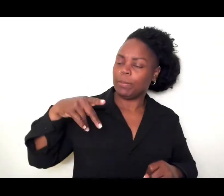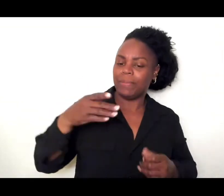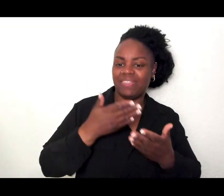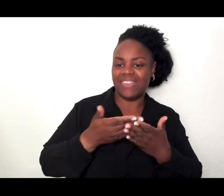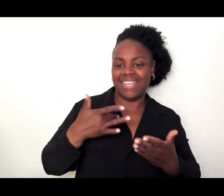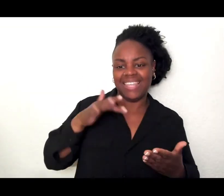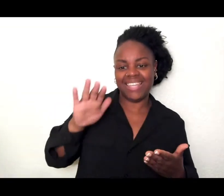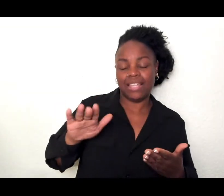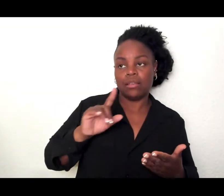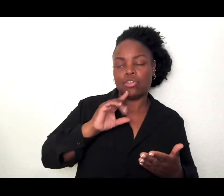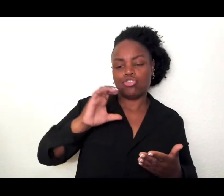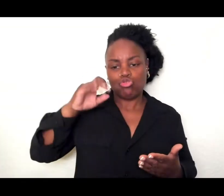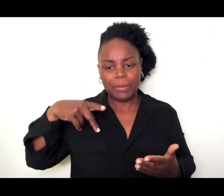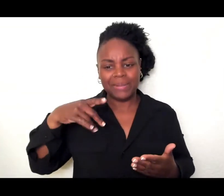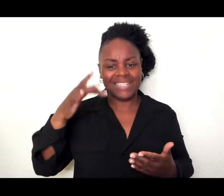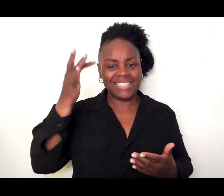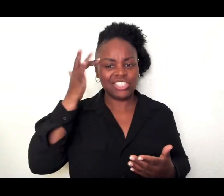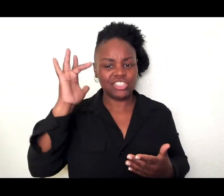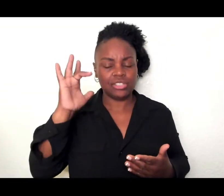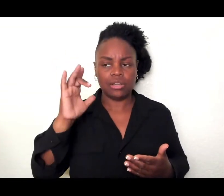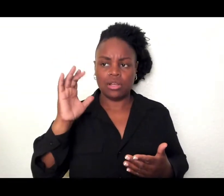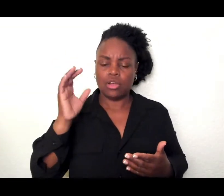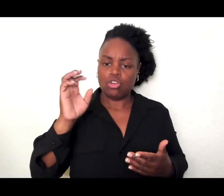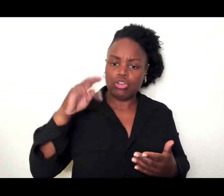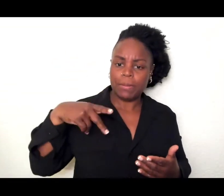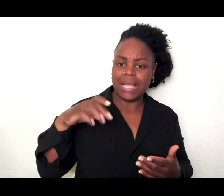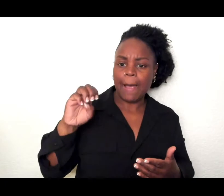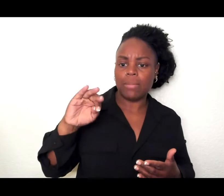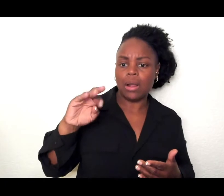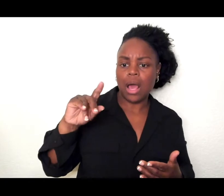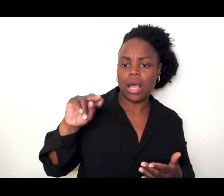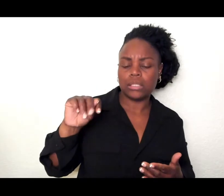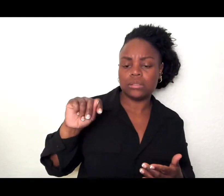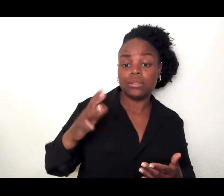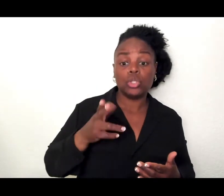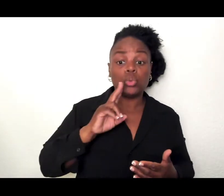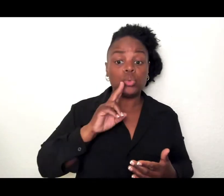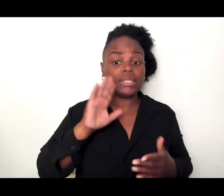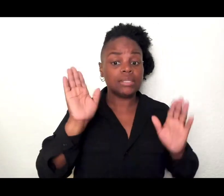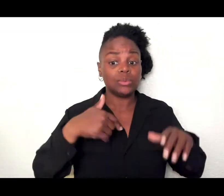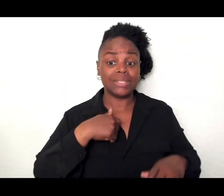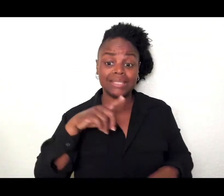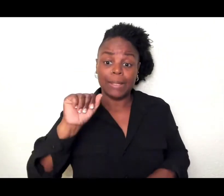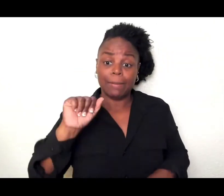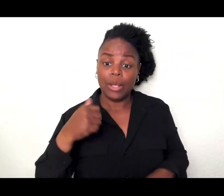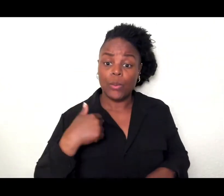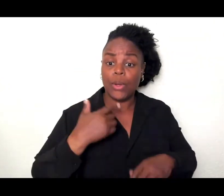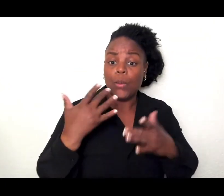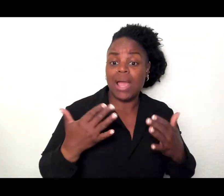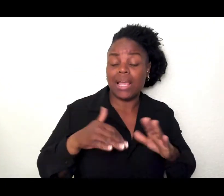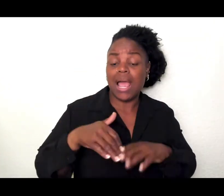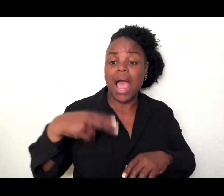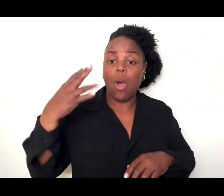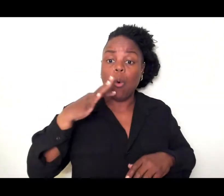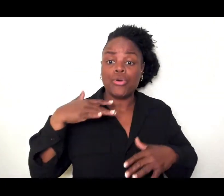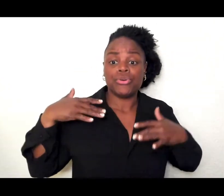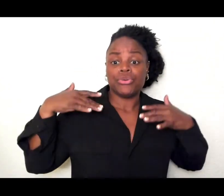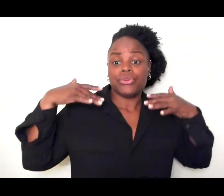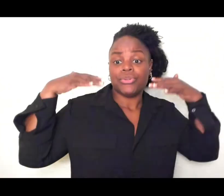Crip thing. It is Crip genius. It is Crip embodiment. Houston, we have disabled people waiting in high water.